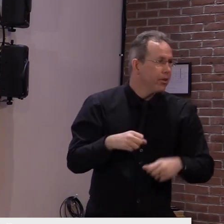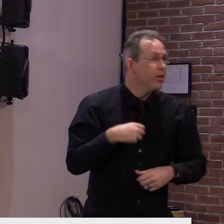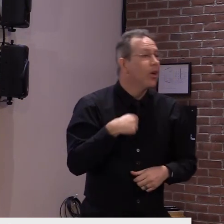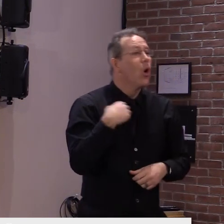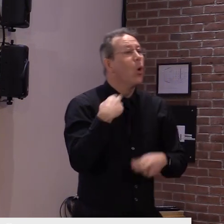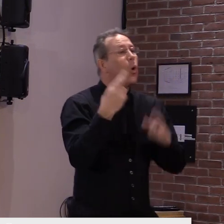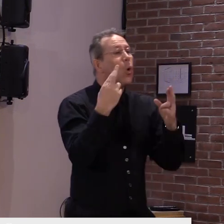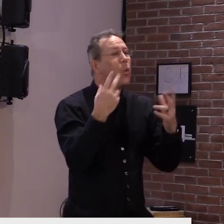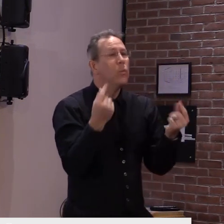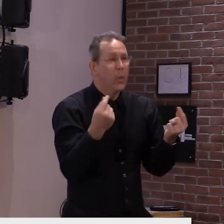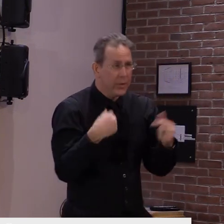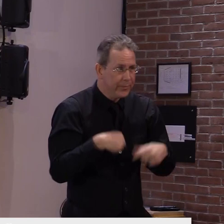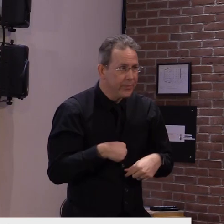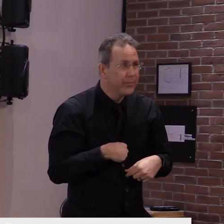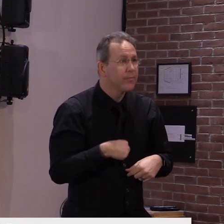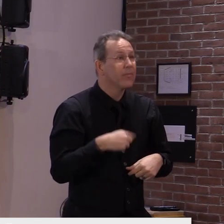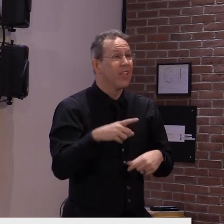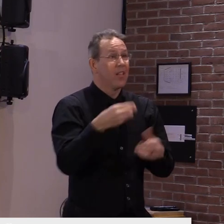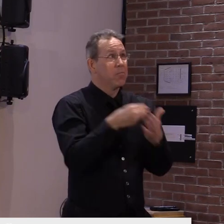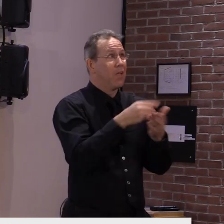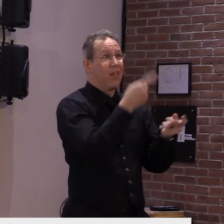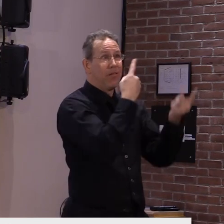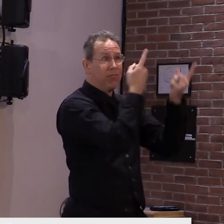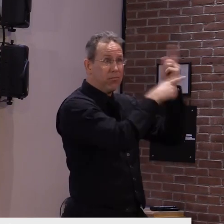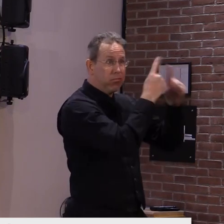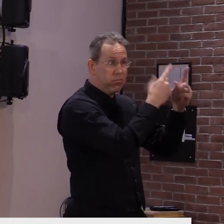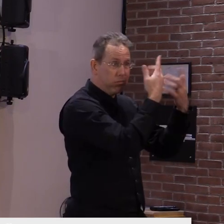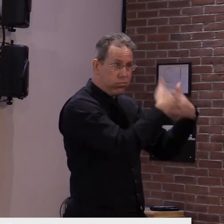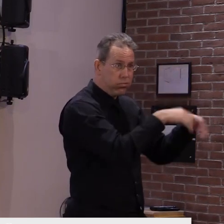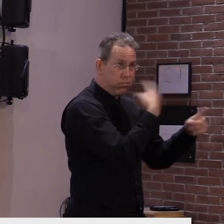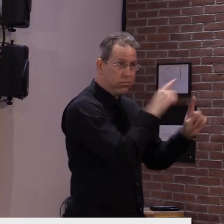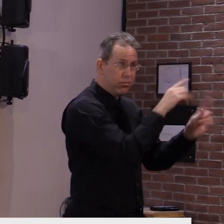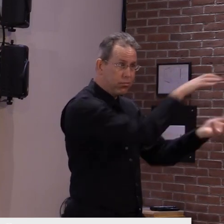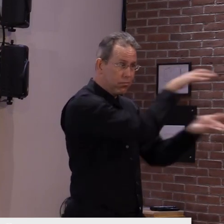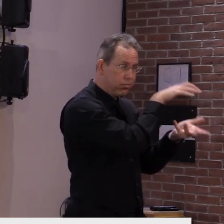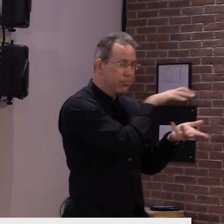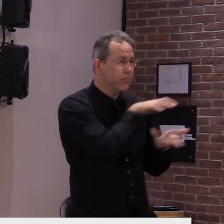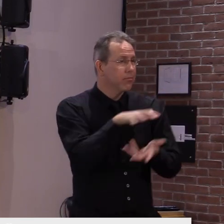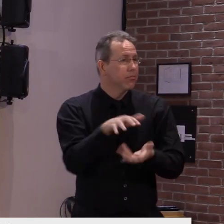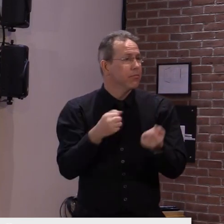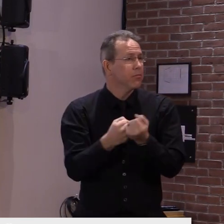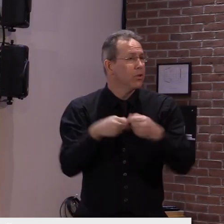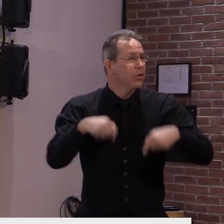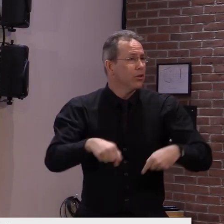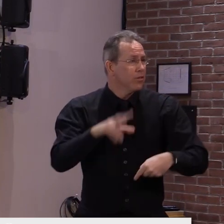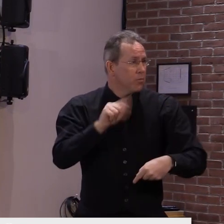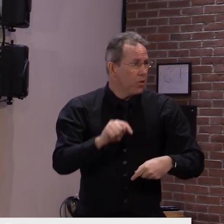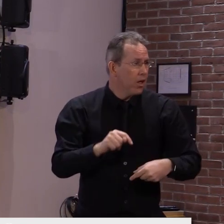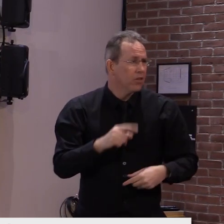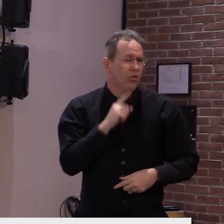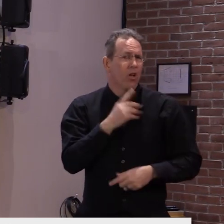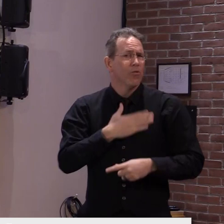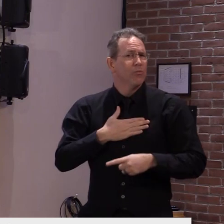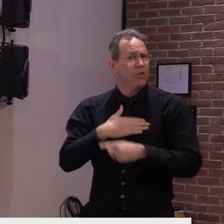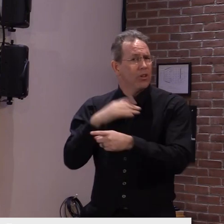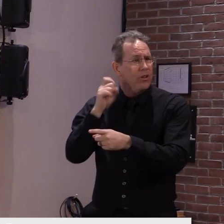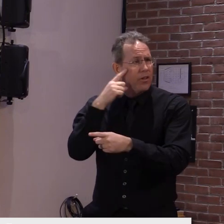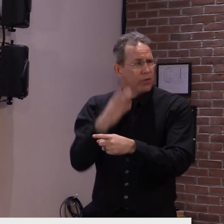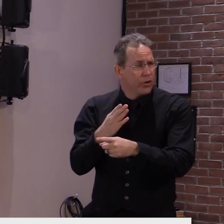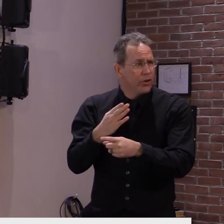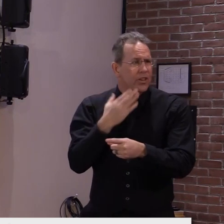But thank you for what you've done. I appreciate the fact you've worked so hard to keep our state